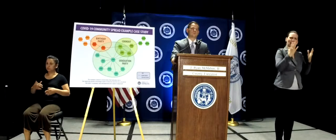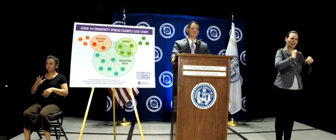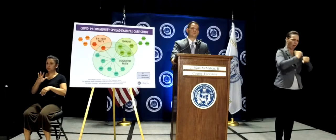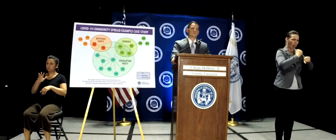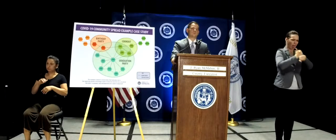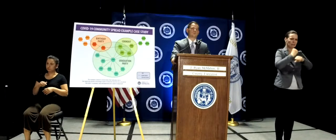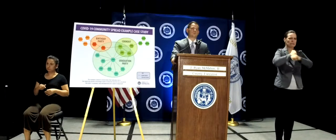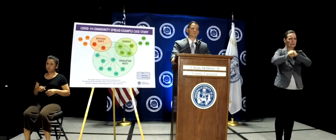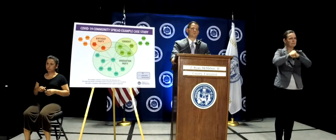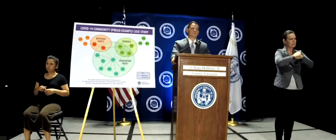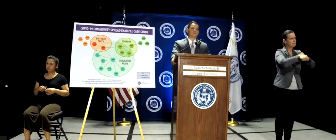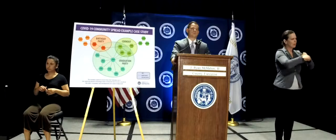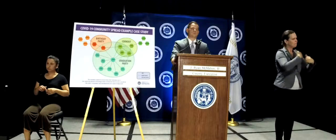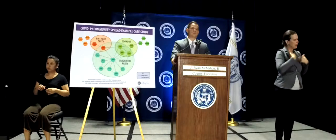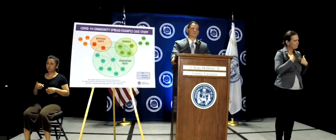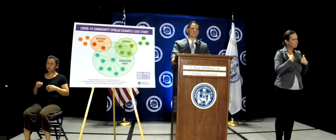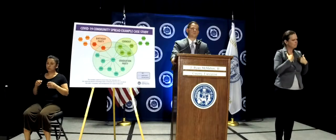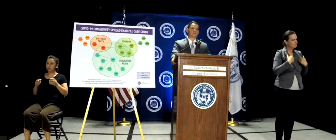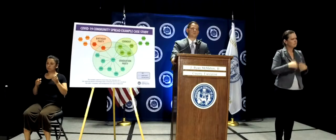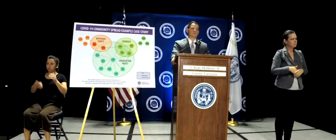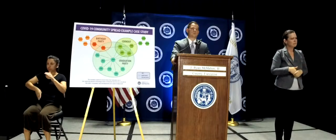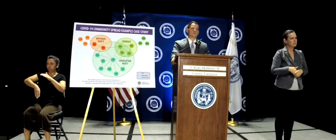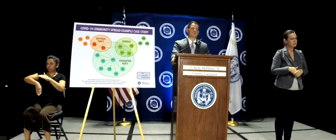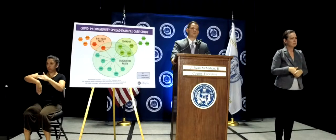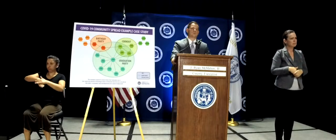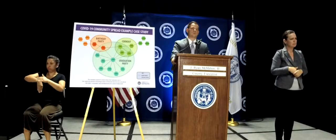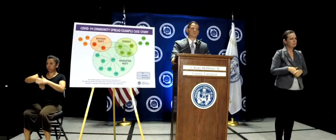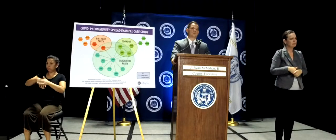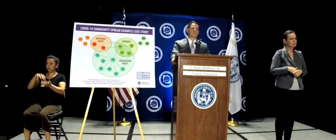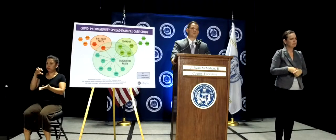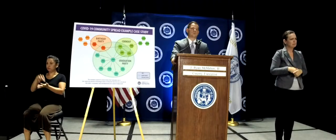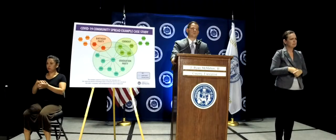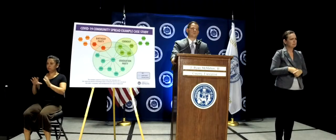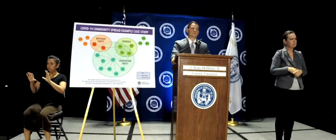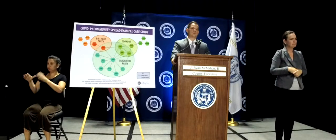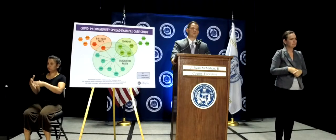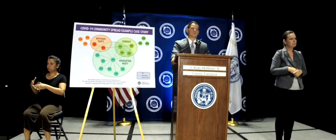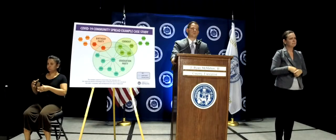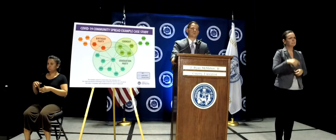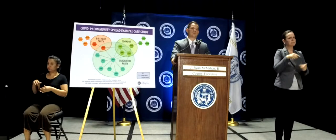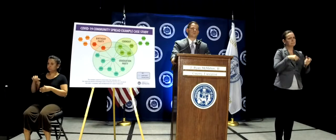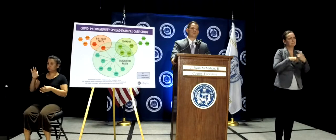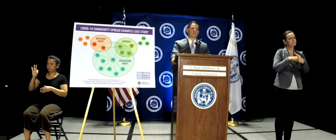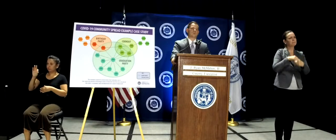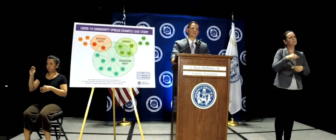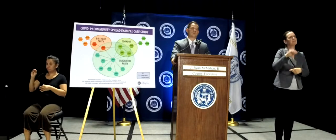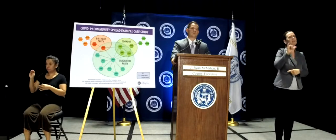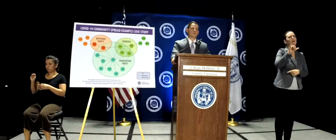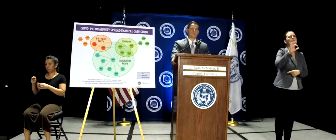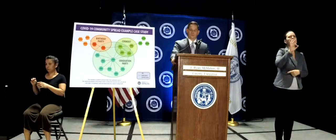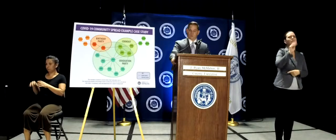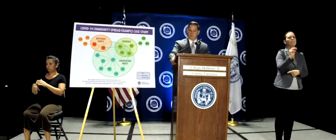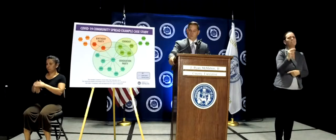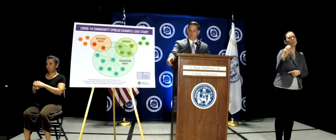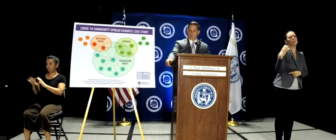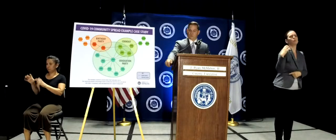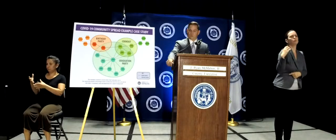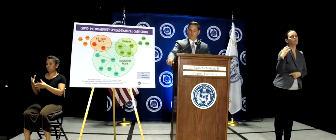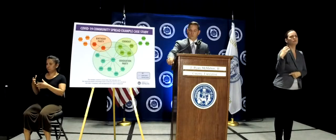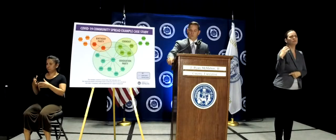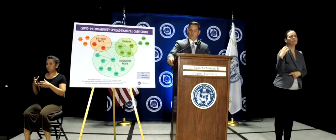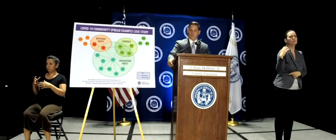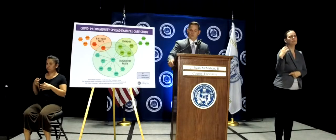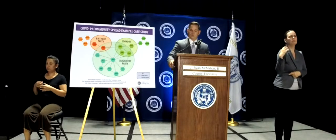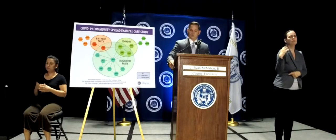team. I noticed a lot of the conversation on Thursday was about the contact tracing, but I'm wondering, you have not been shy